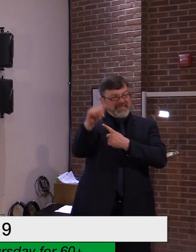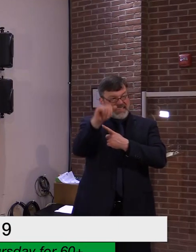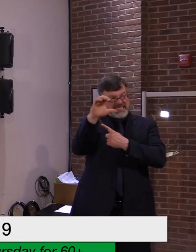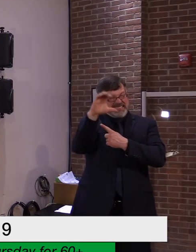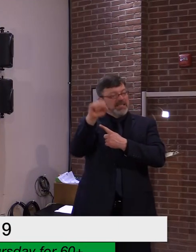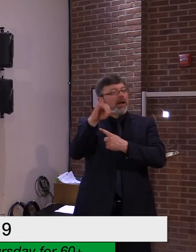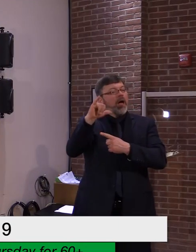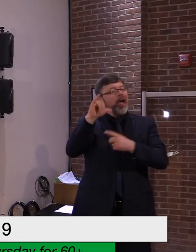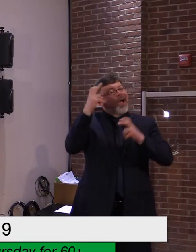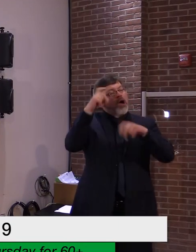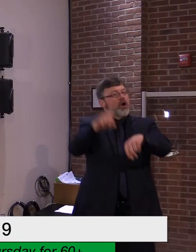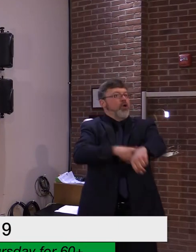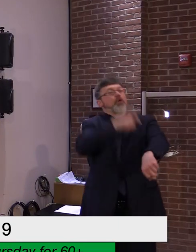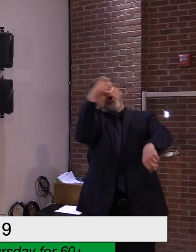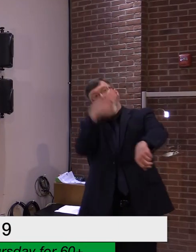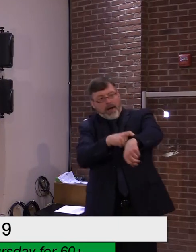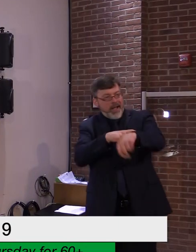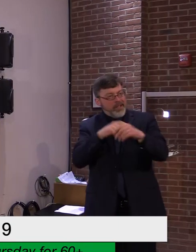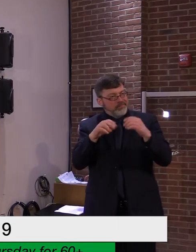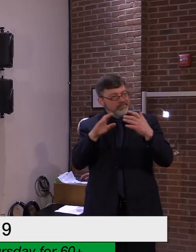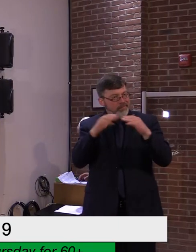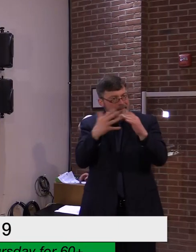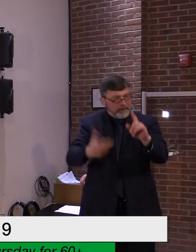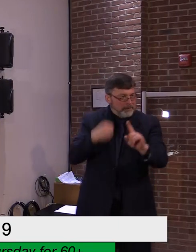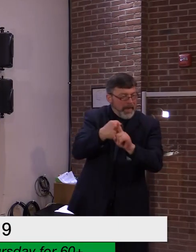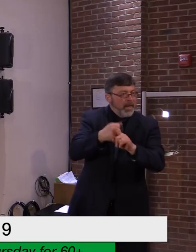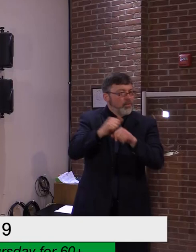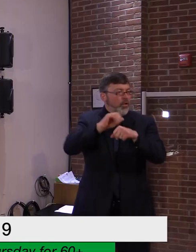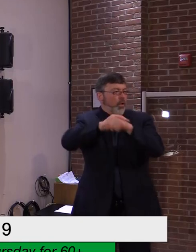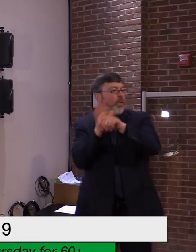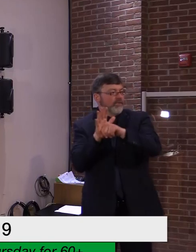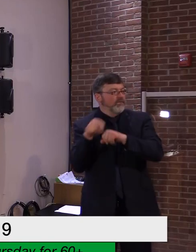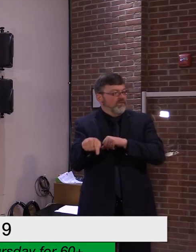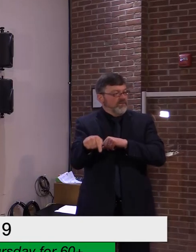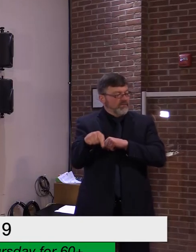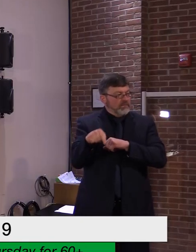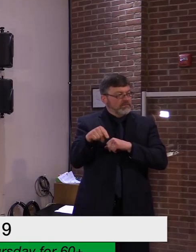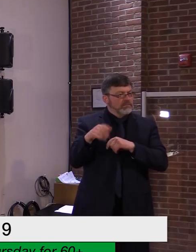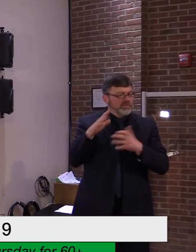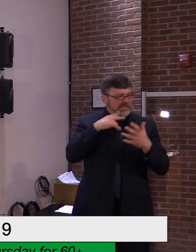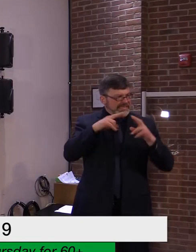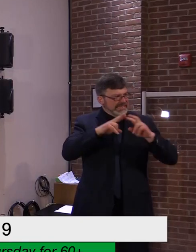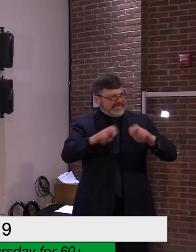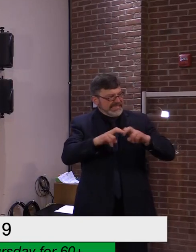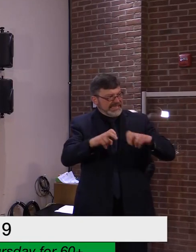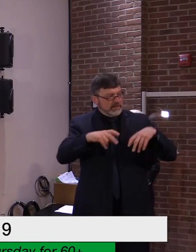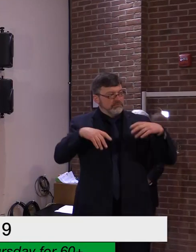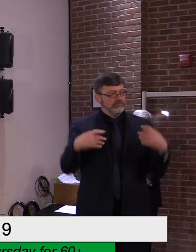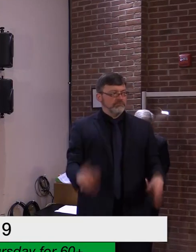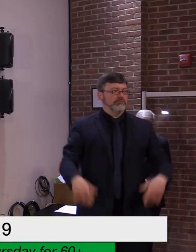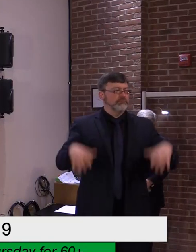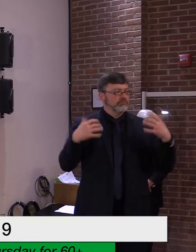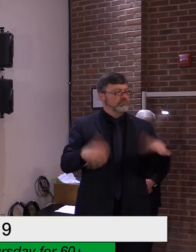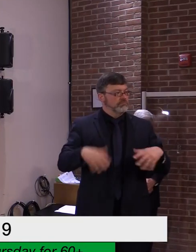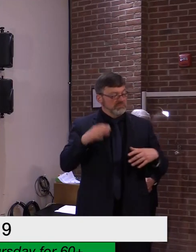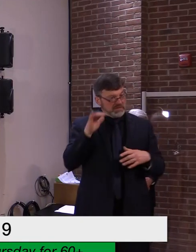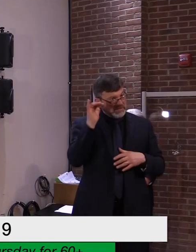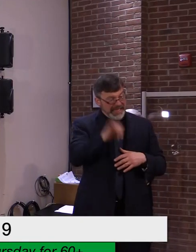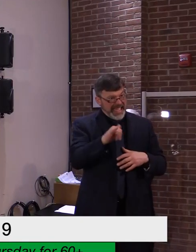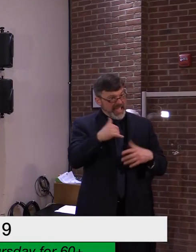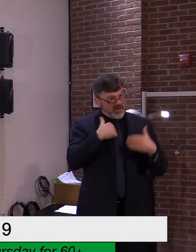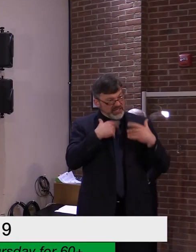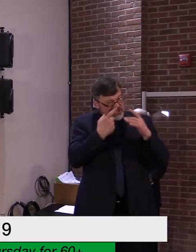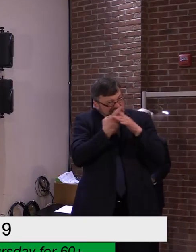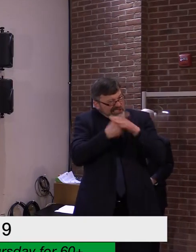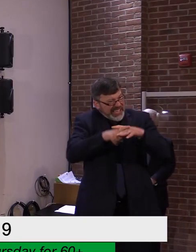I've talked about this a number of times previously. It's true we have so much more to learn about this and to understand